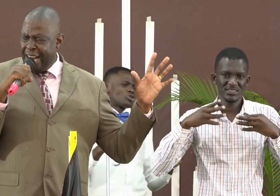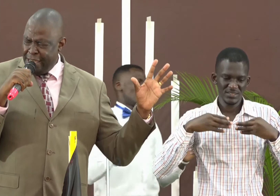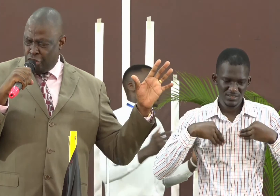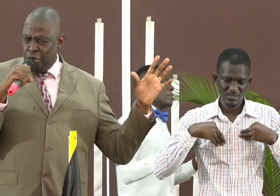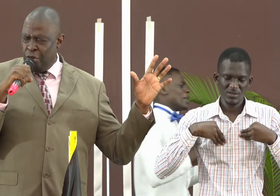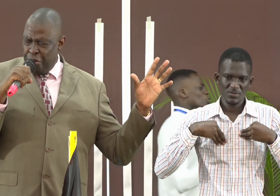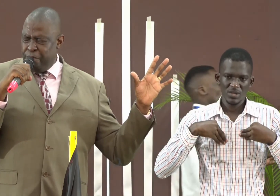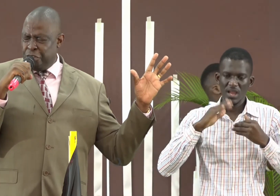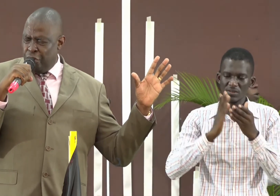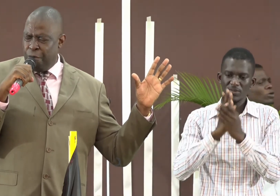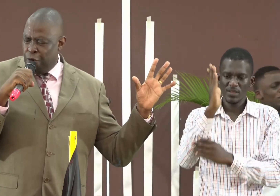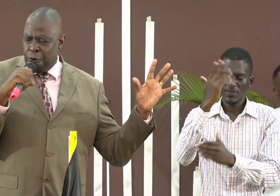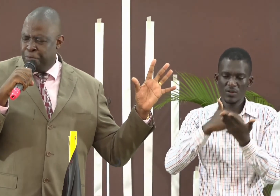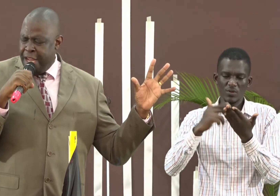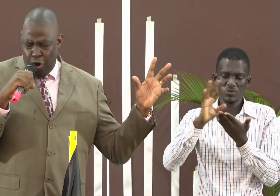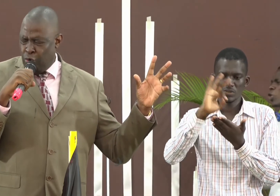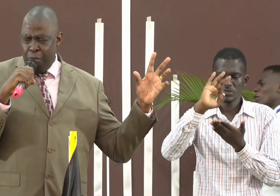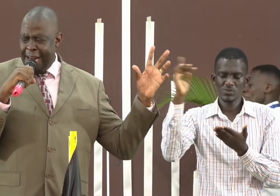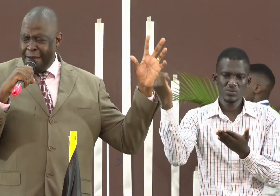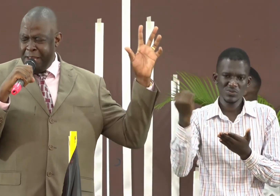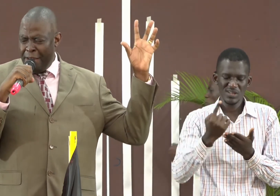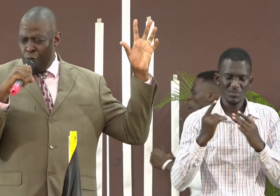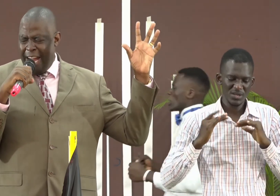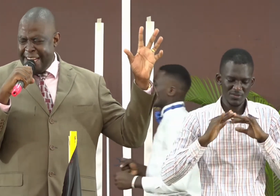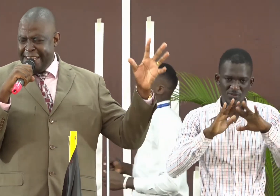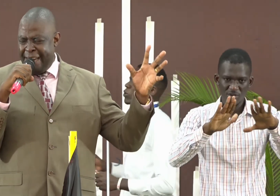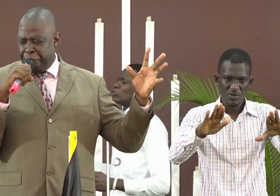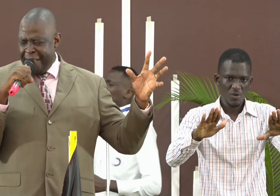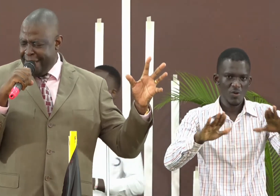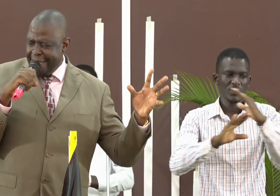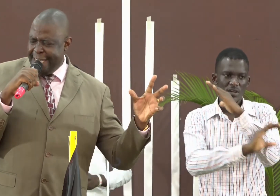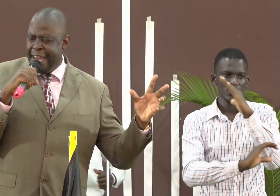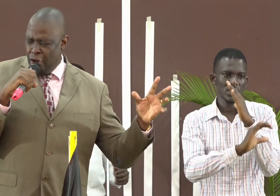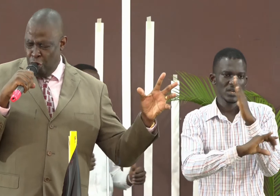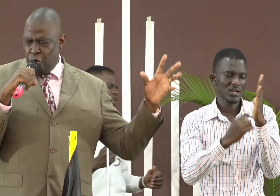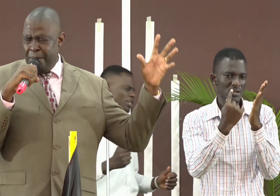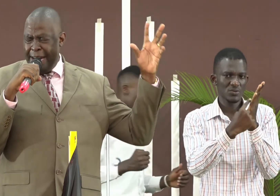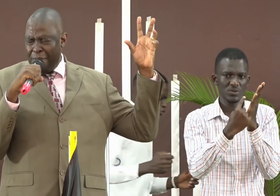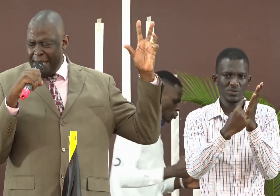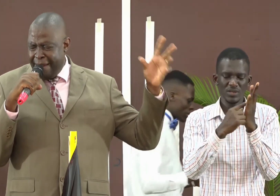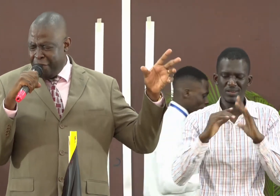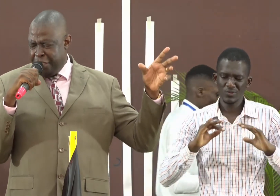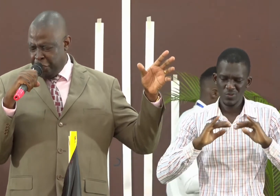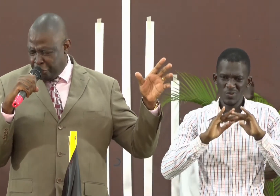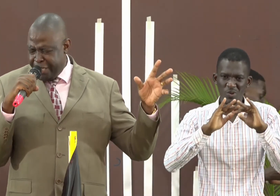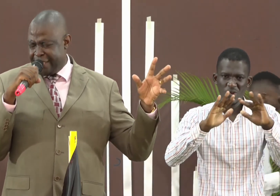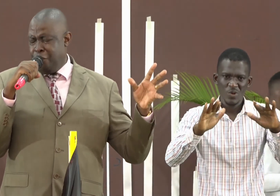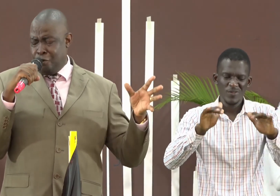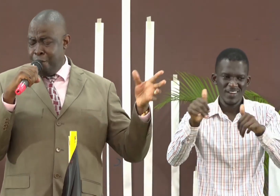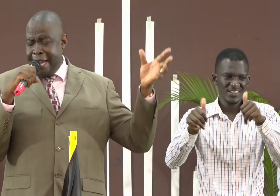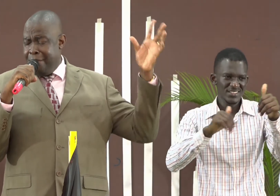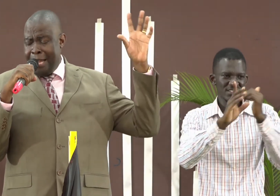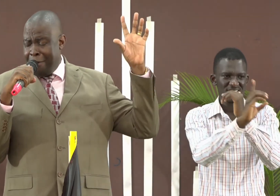ekigere ekirala eky'omwoyo omutukuvu okumaamira eggwanga lyaffe okumaamira buli